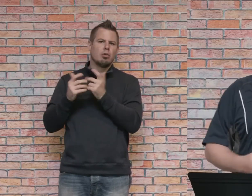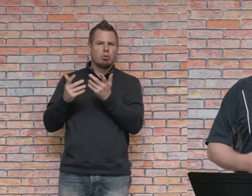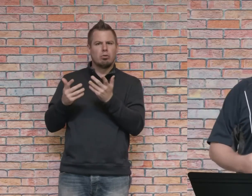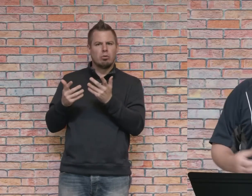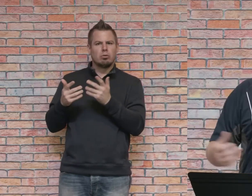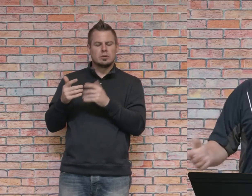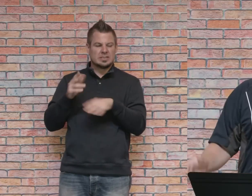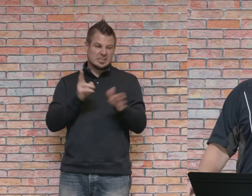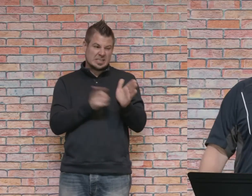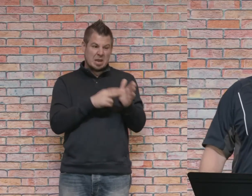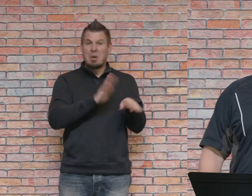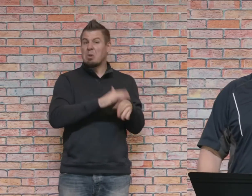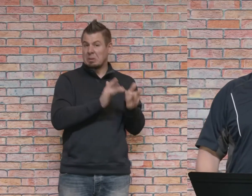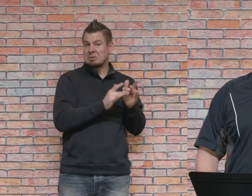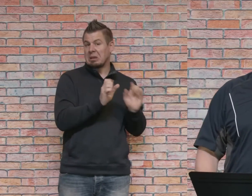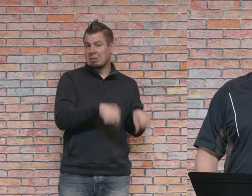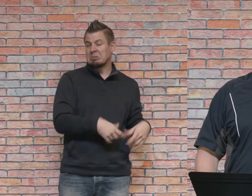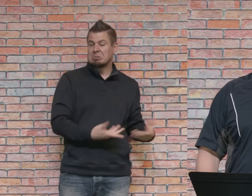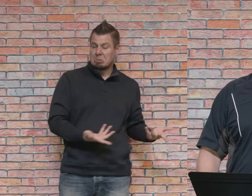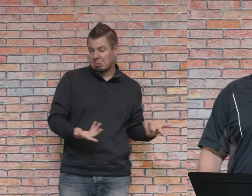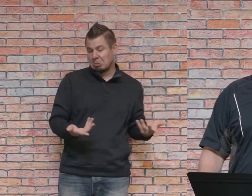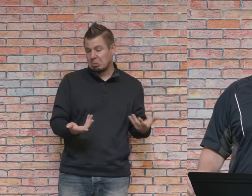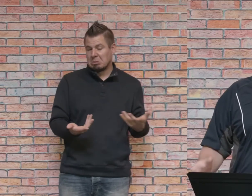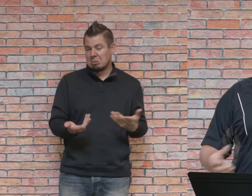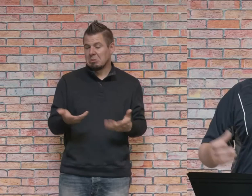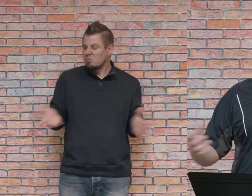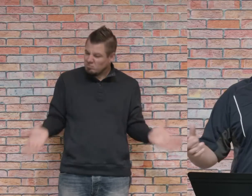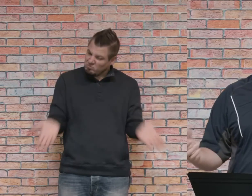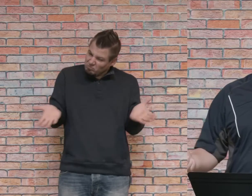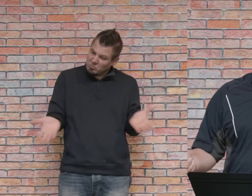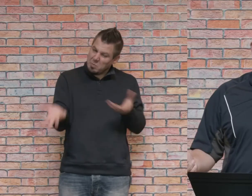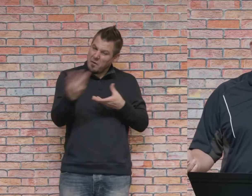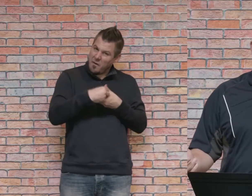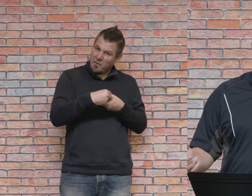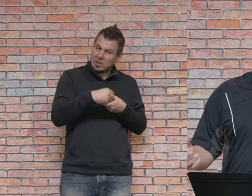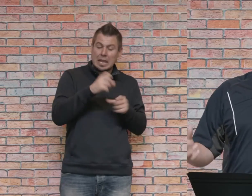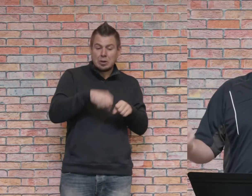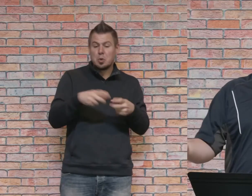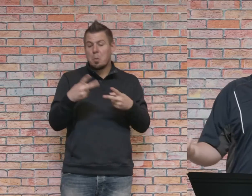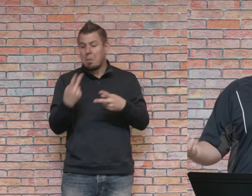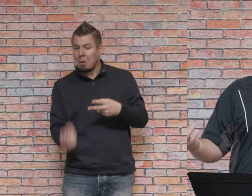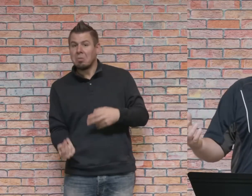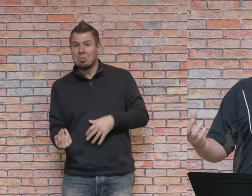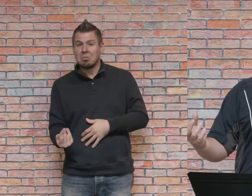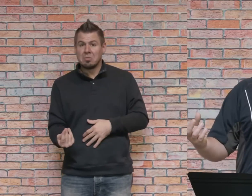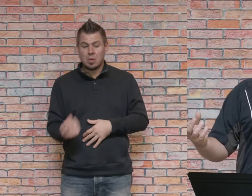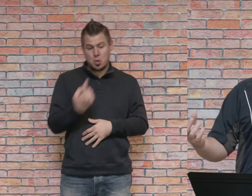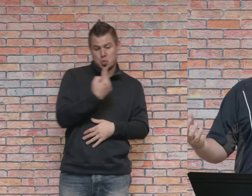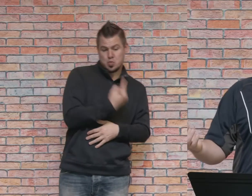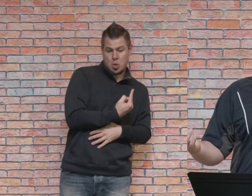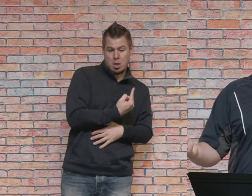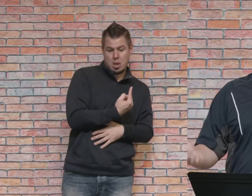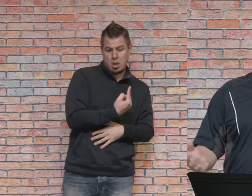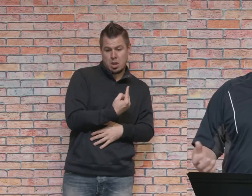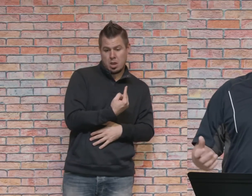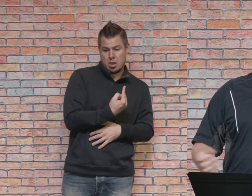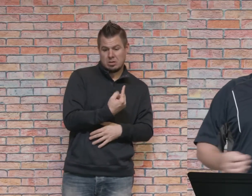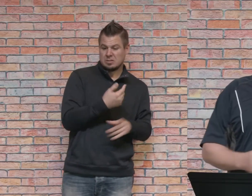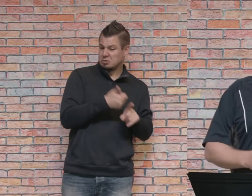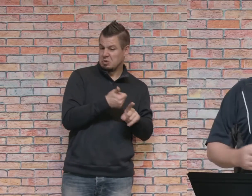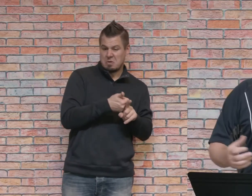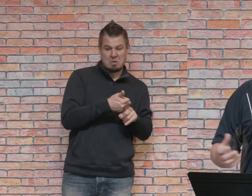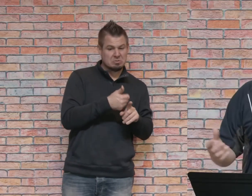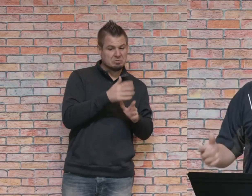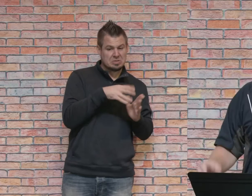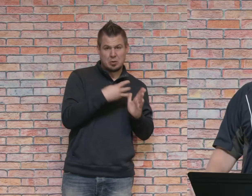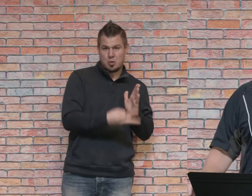and sign up for that right now. And I encourage you to be a part of that. You can do both, because the one is at your own schedule, and the other one